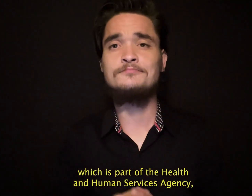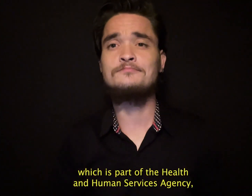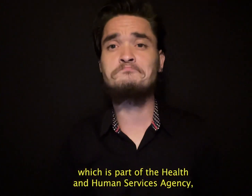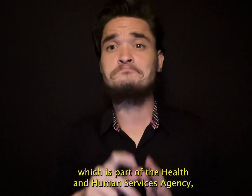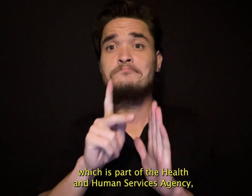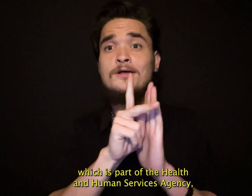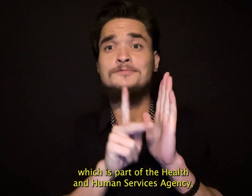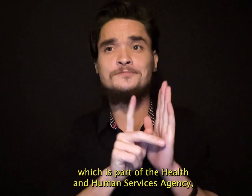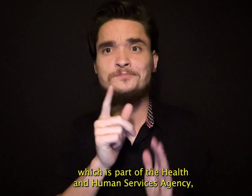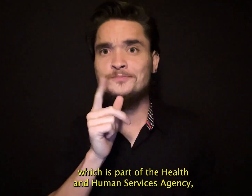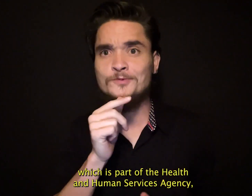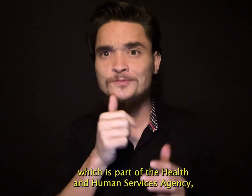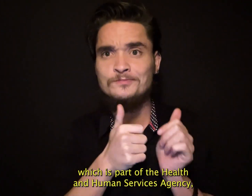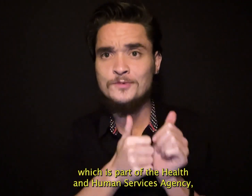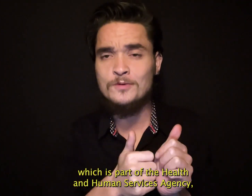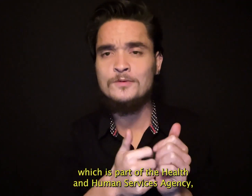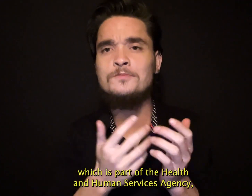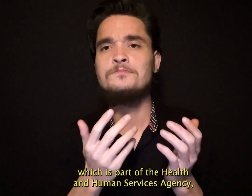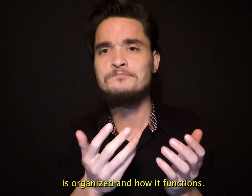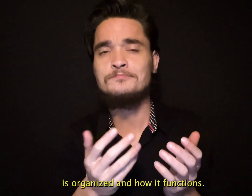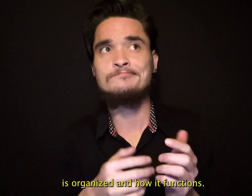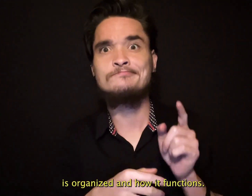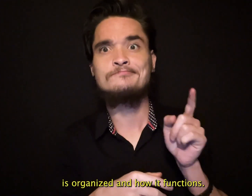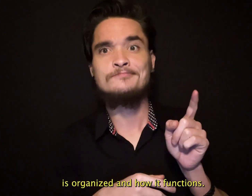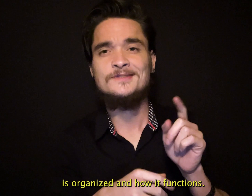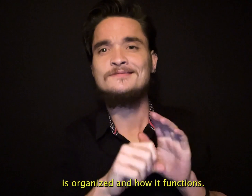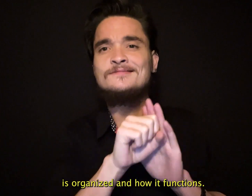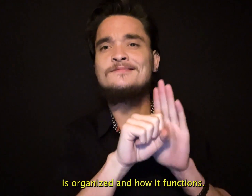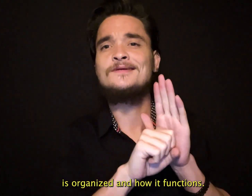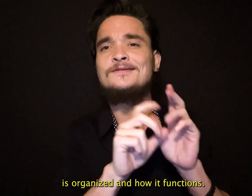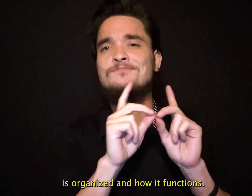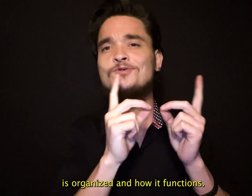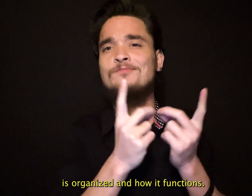part of the Health and Human Services Agency, is organized and how it functions.